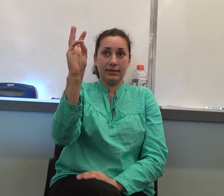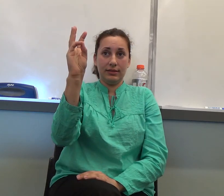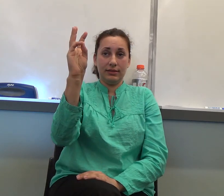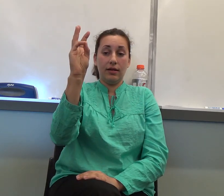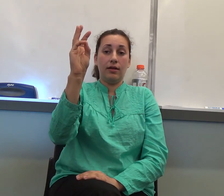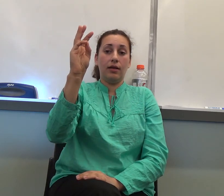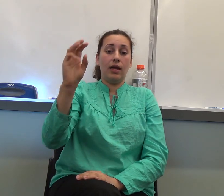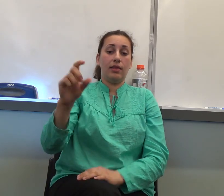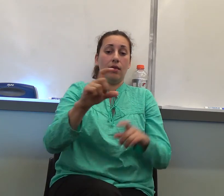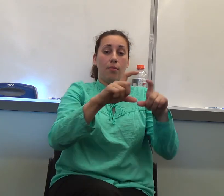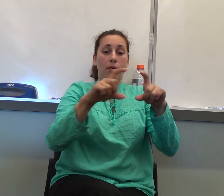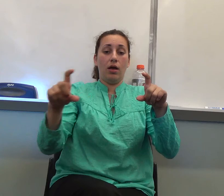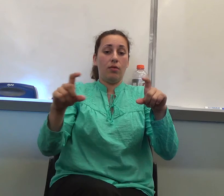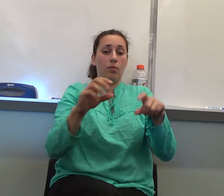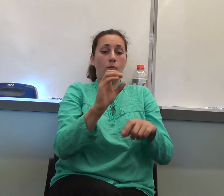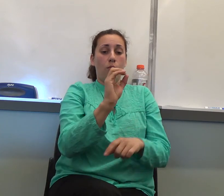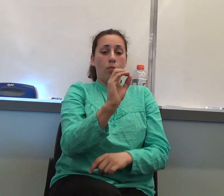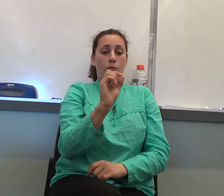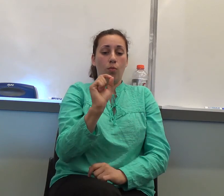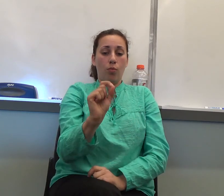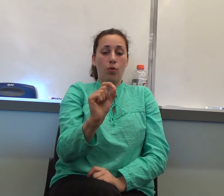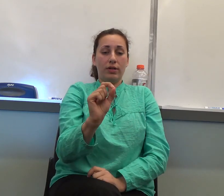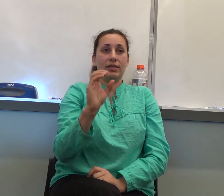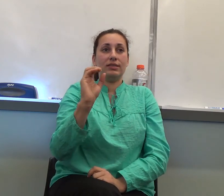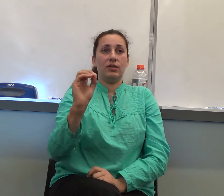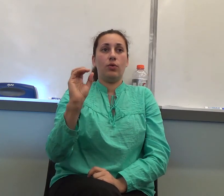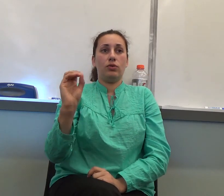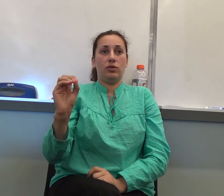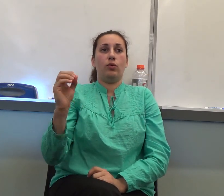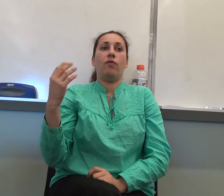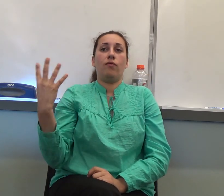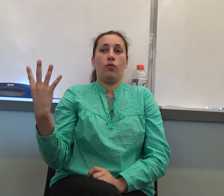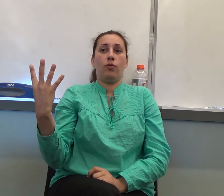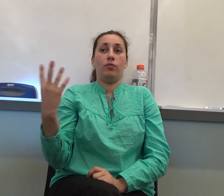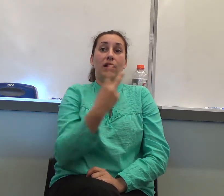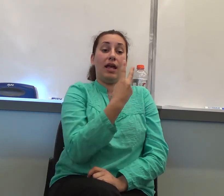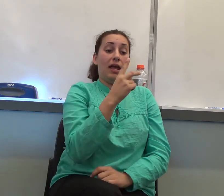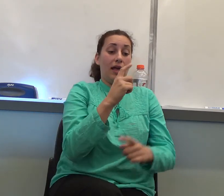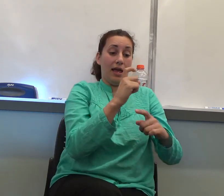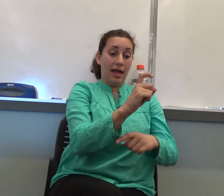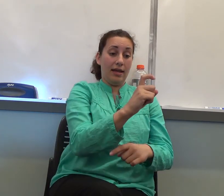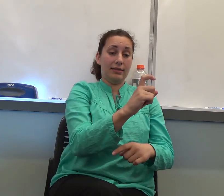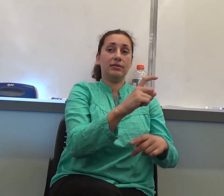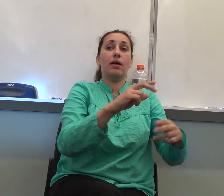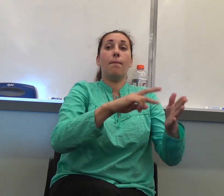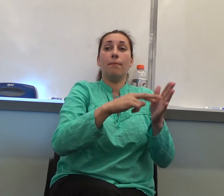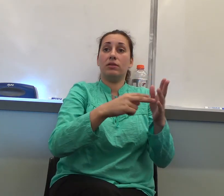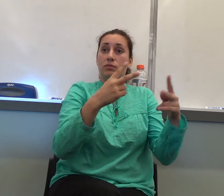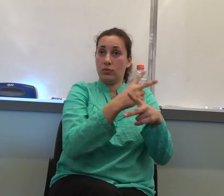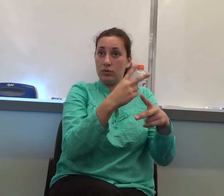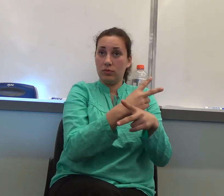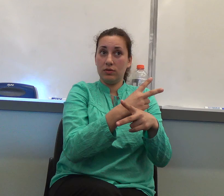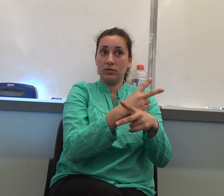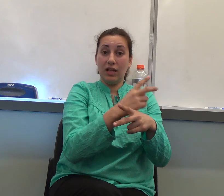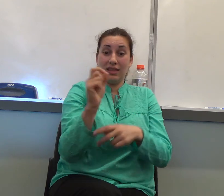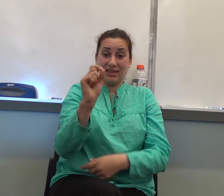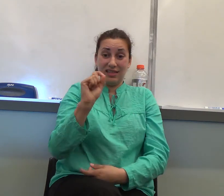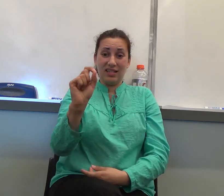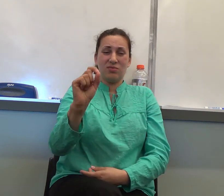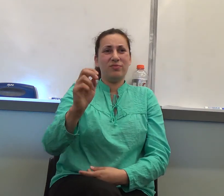0.0004 on the bottom. There's the x to indicate multiplication. Our first job is to get the decimal points. We're not going to